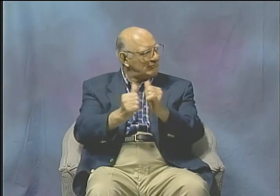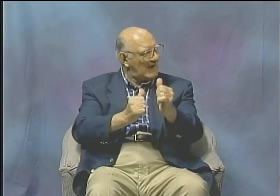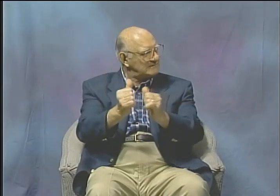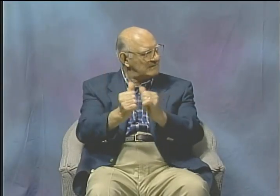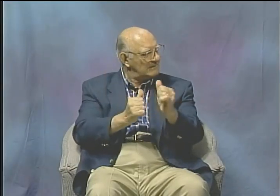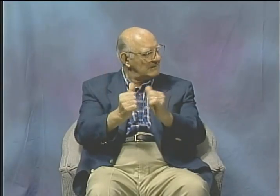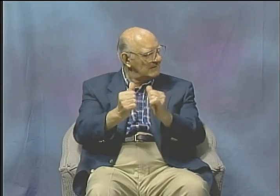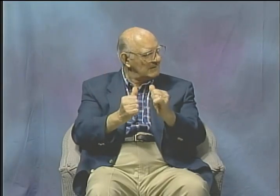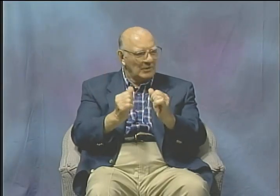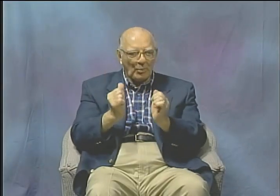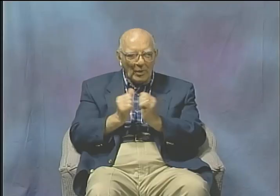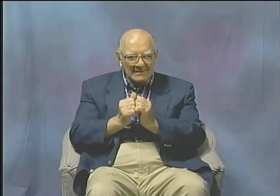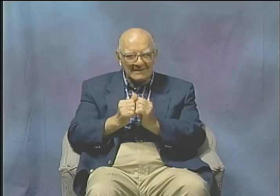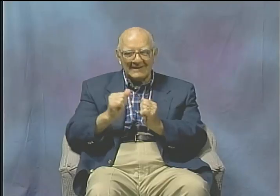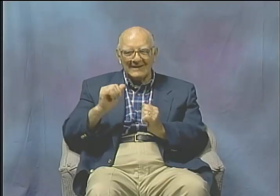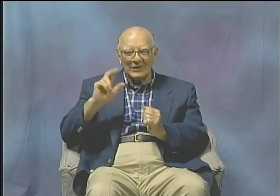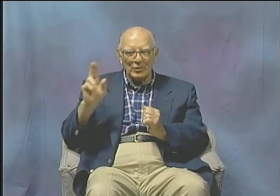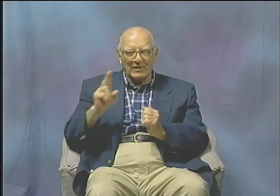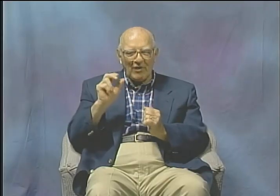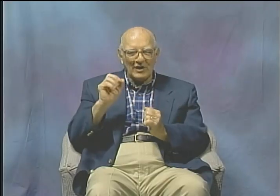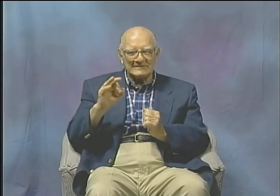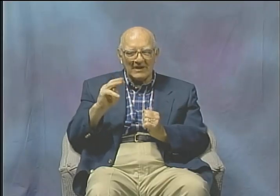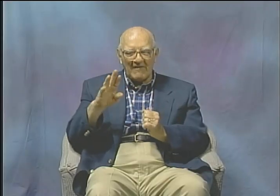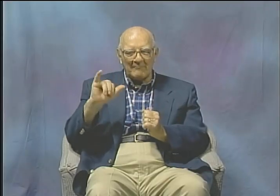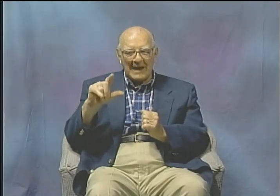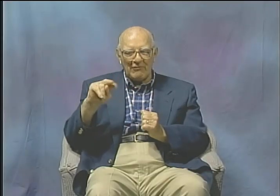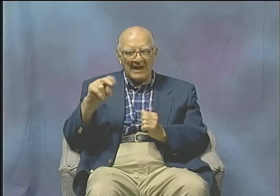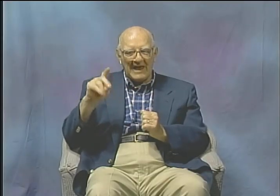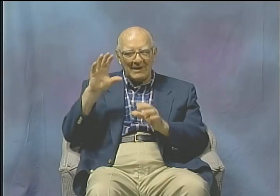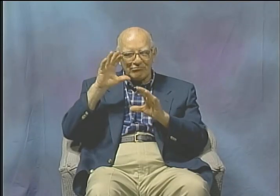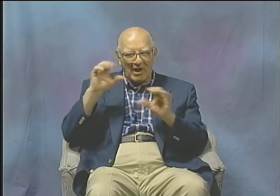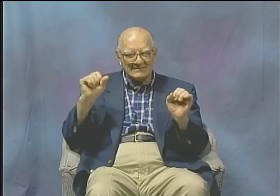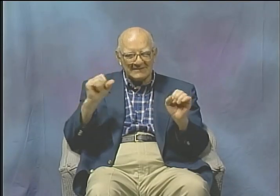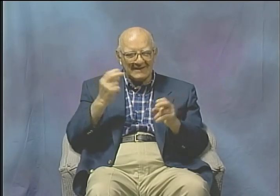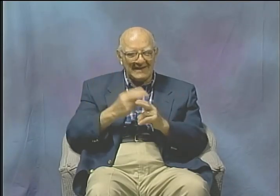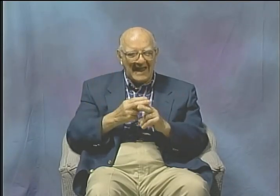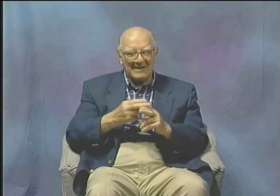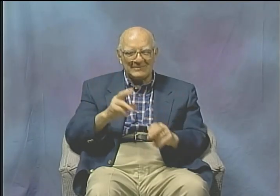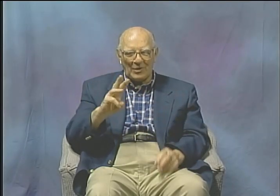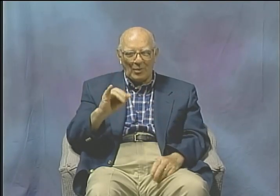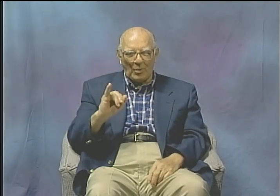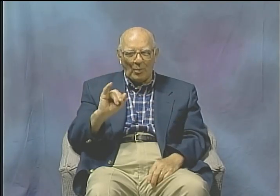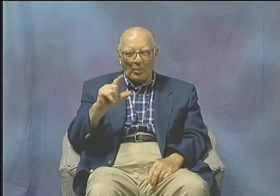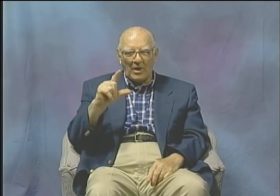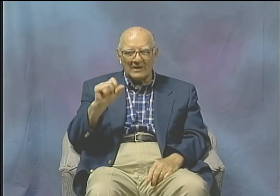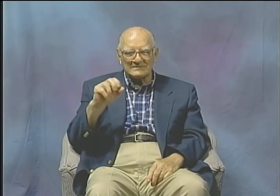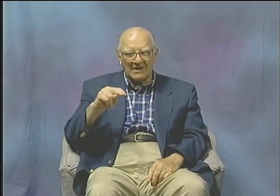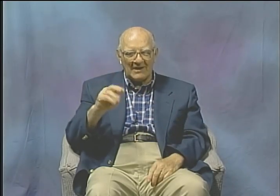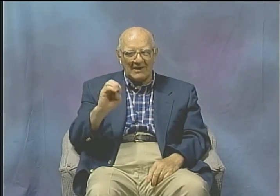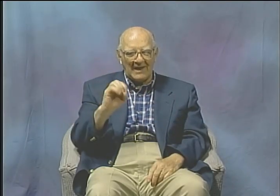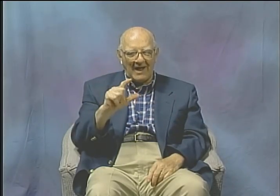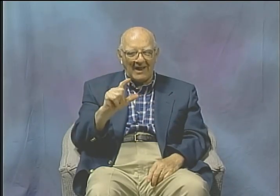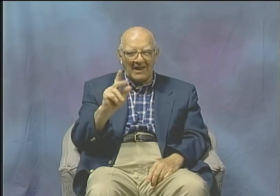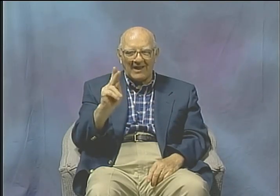racing with University of Maryland president named Wilson